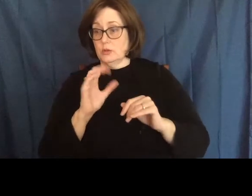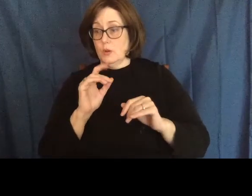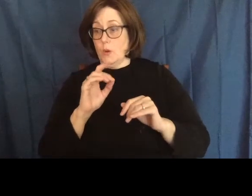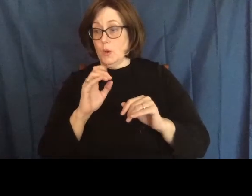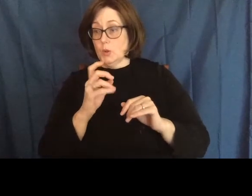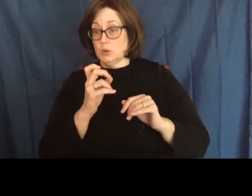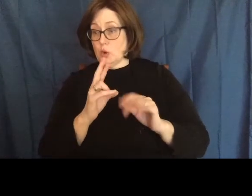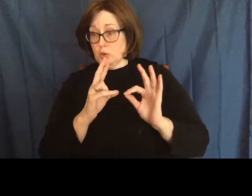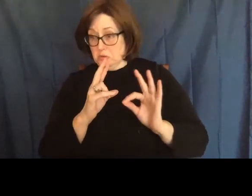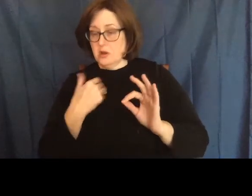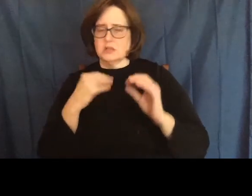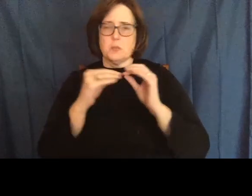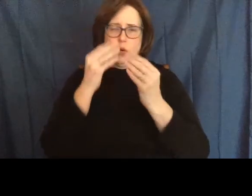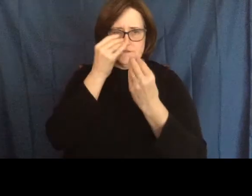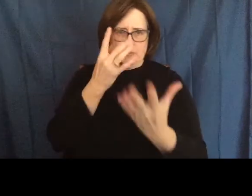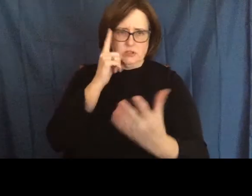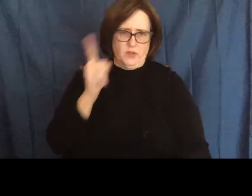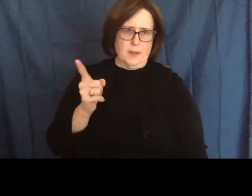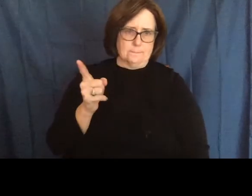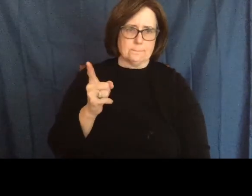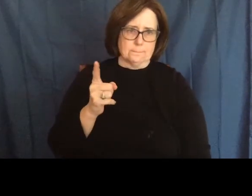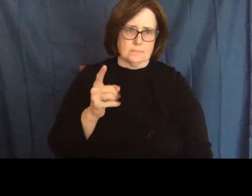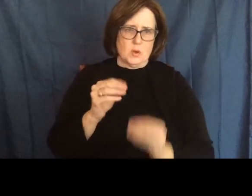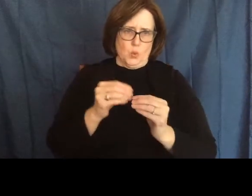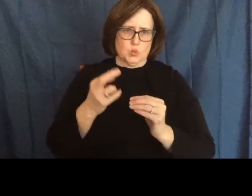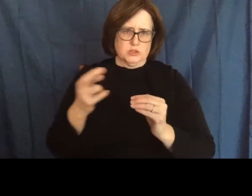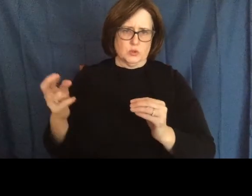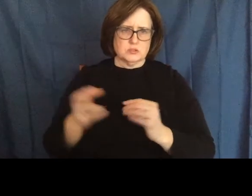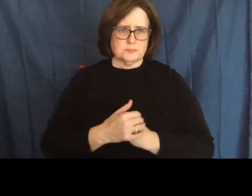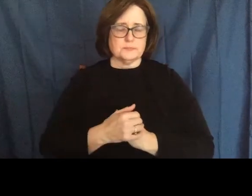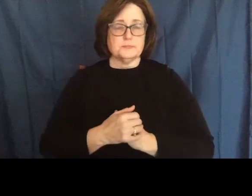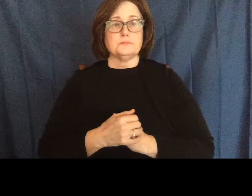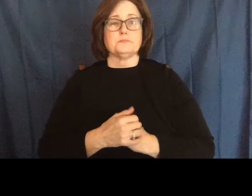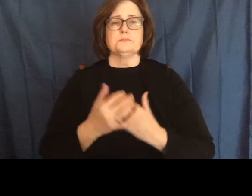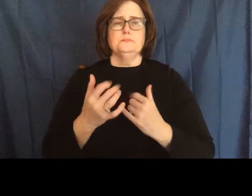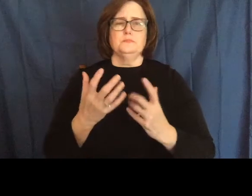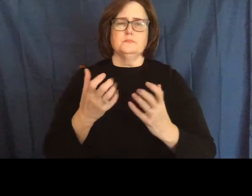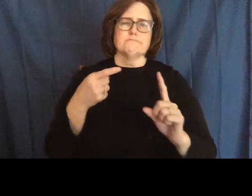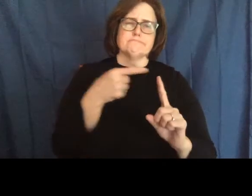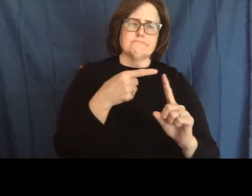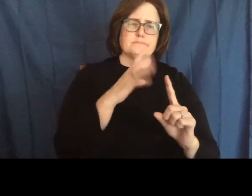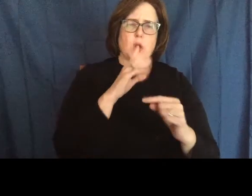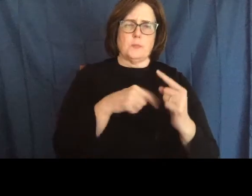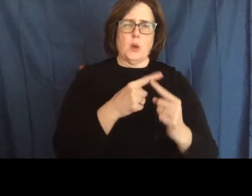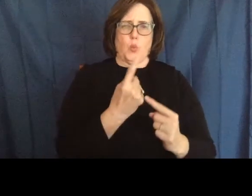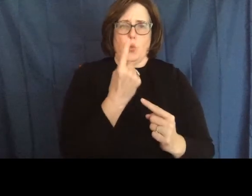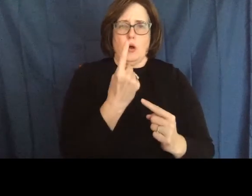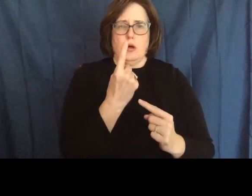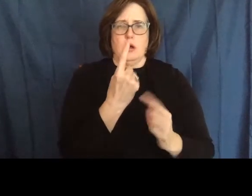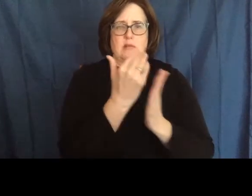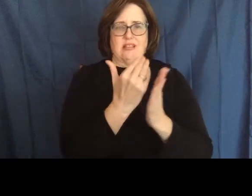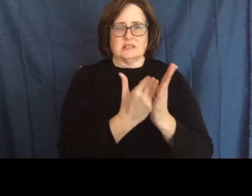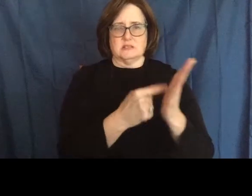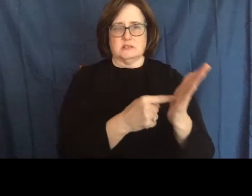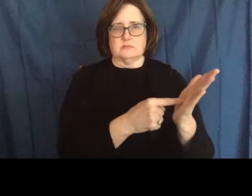information and some other resources. I want to dig into one of the lessons, and I'm hoping this will work. Can you see